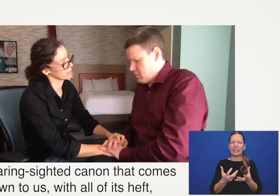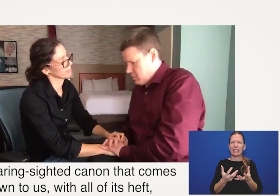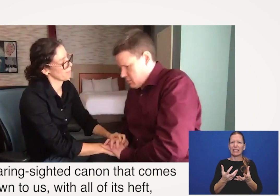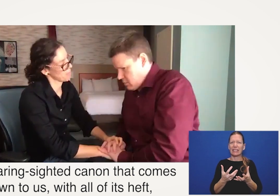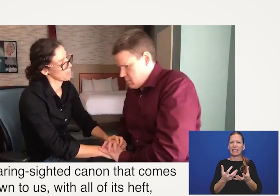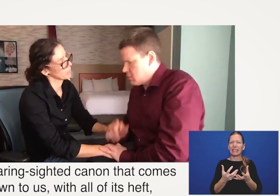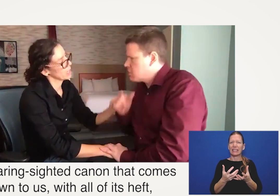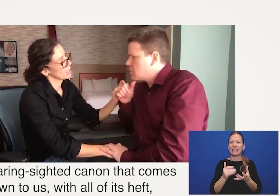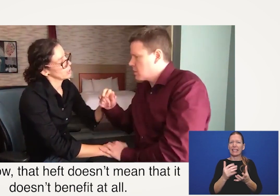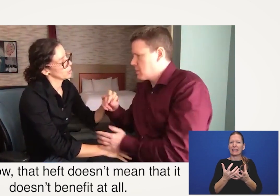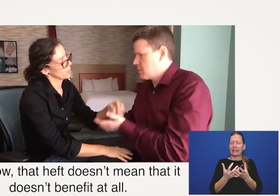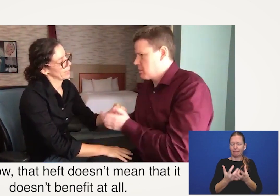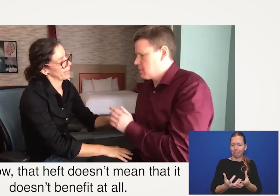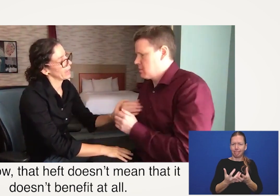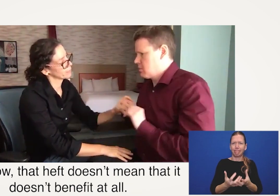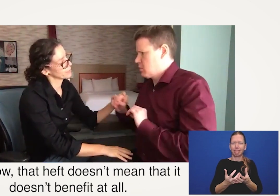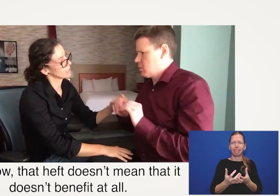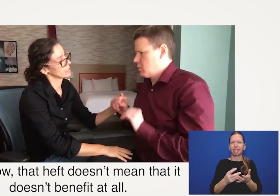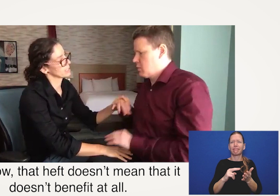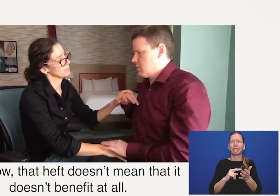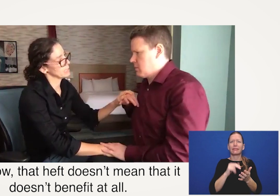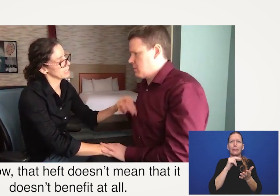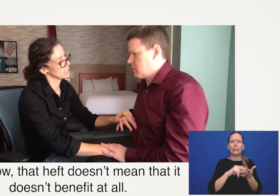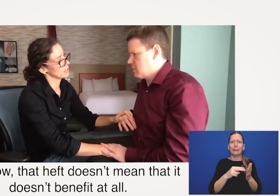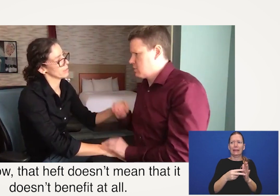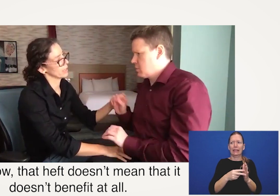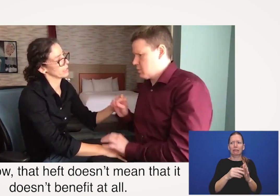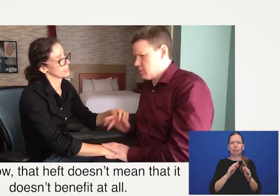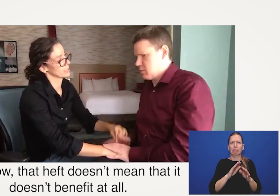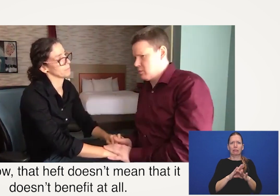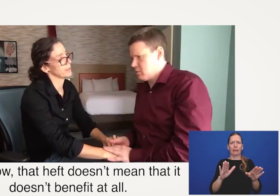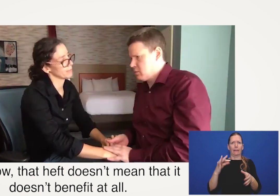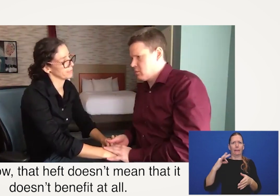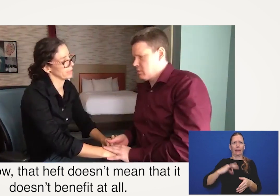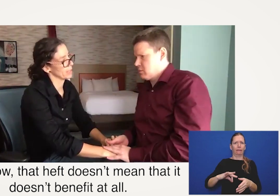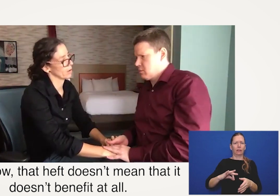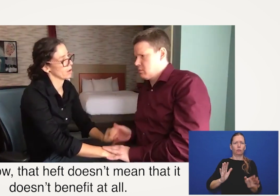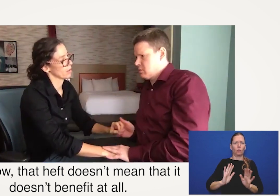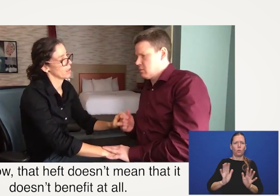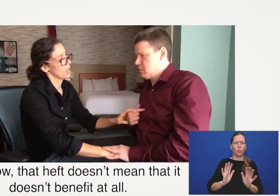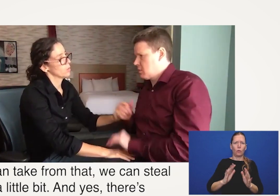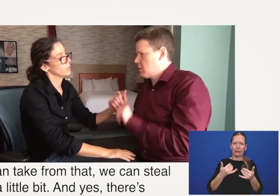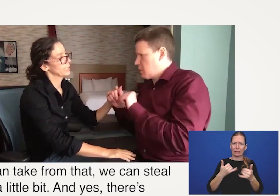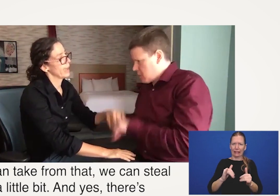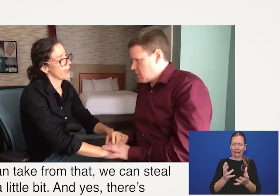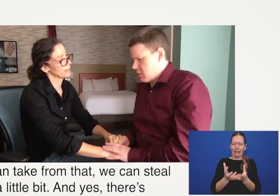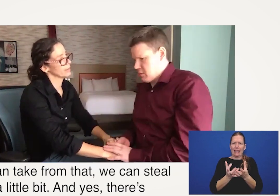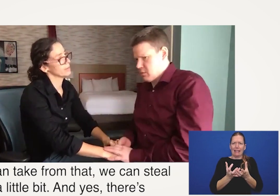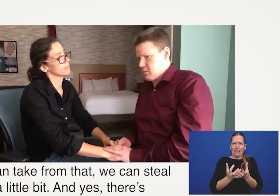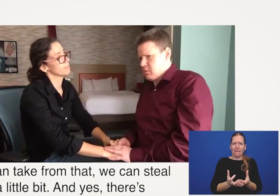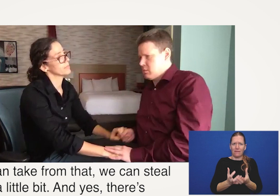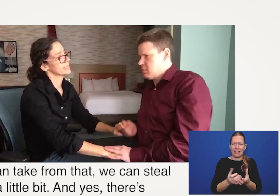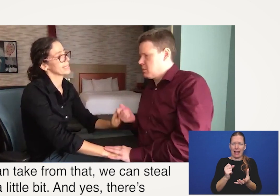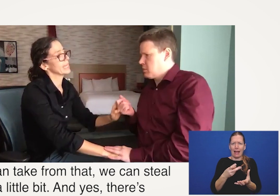heft, that heft doesn't mean that it doesn't benefit at all. We